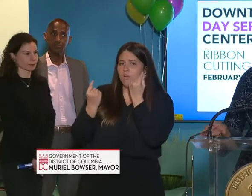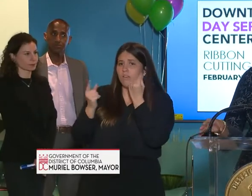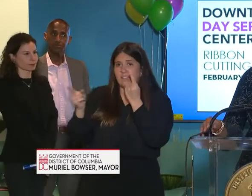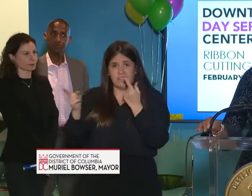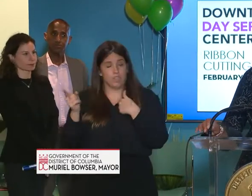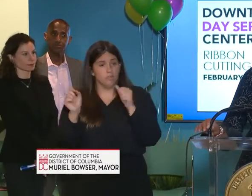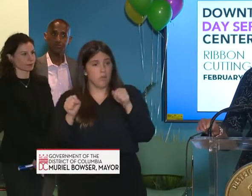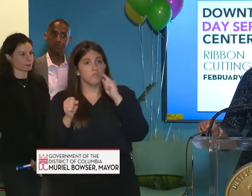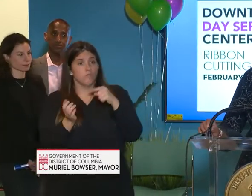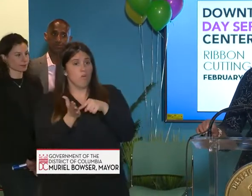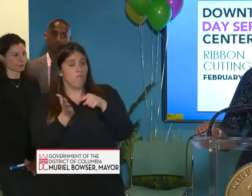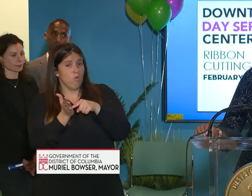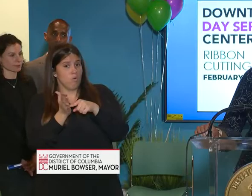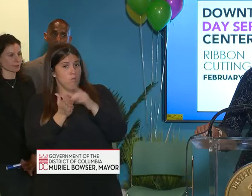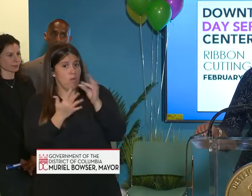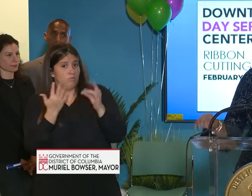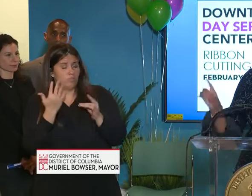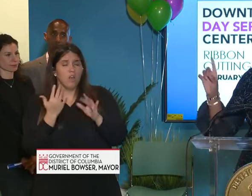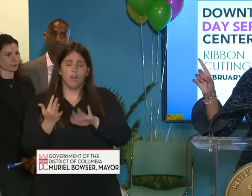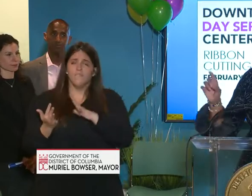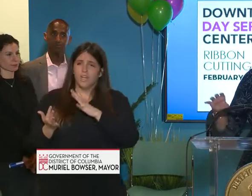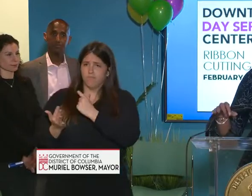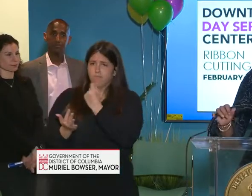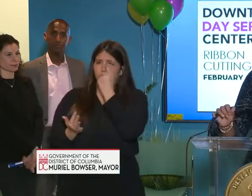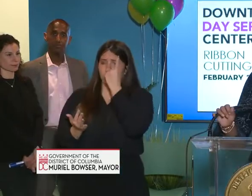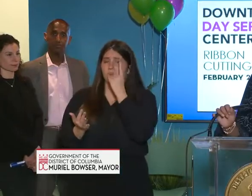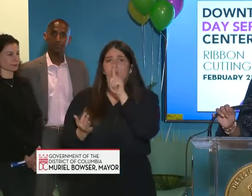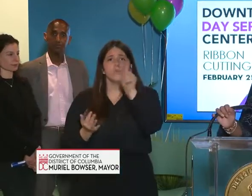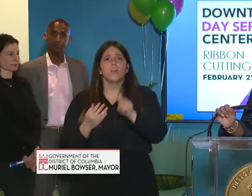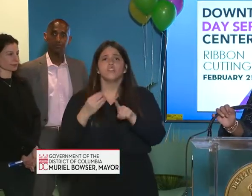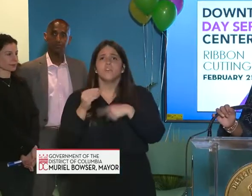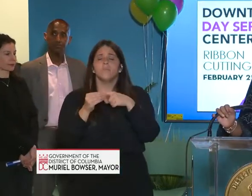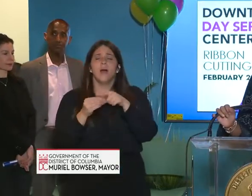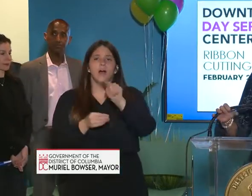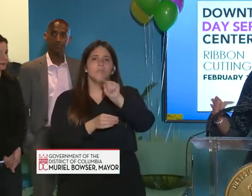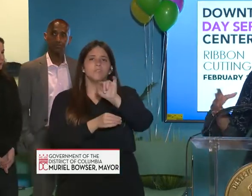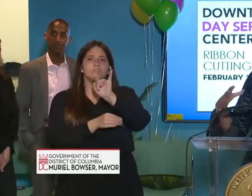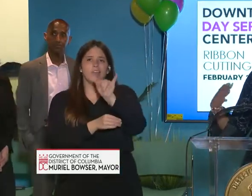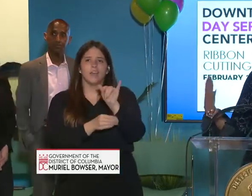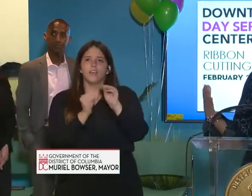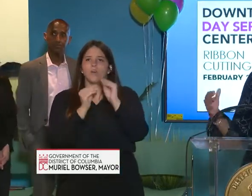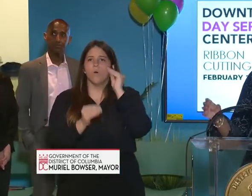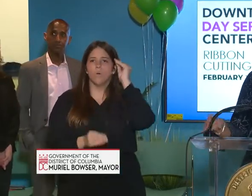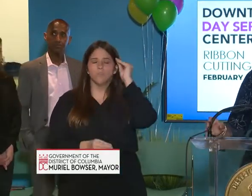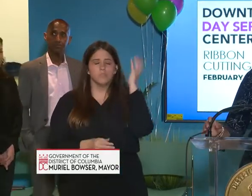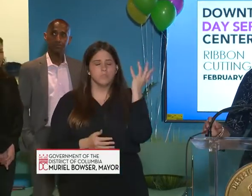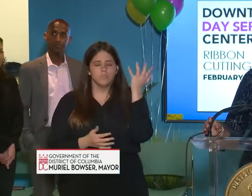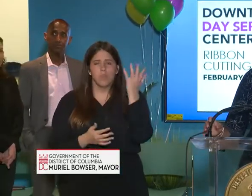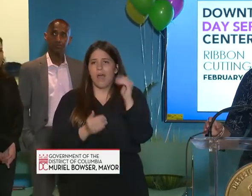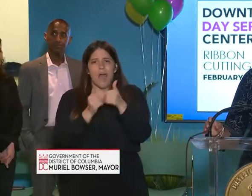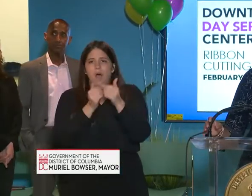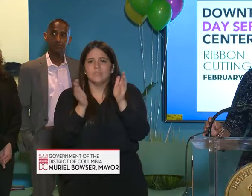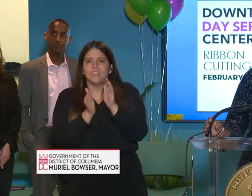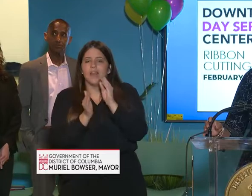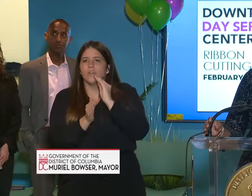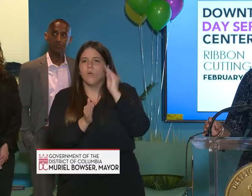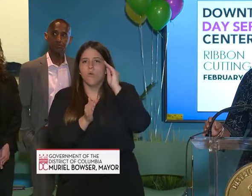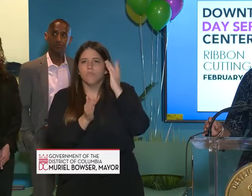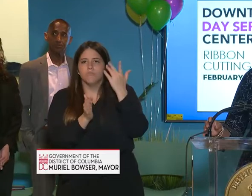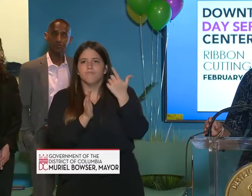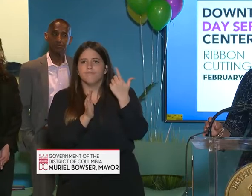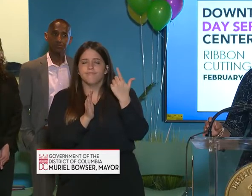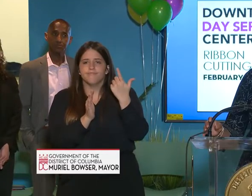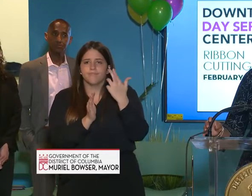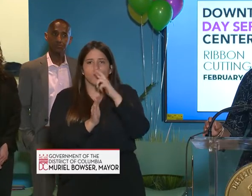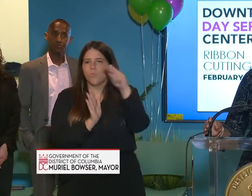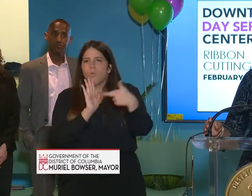housing option. Sure. And I got it. There's a question about tiny houses and how tiny houses play a role in